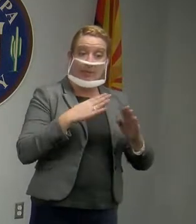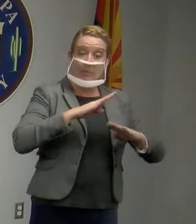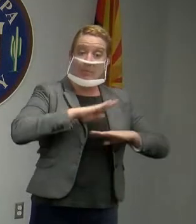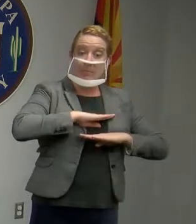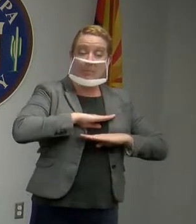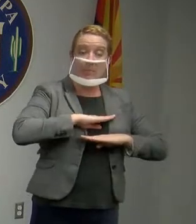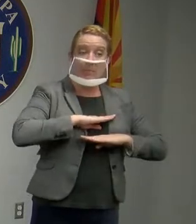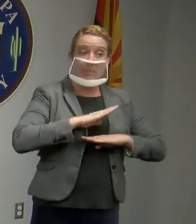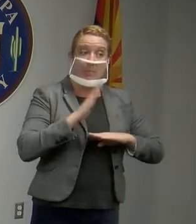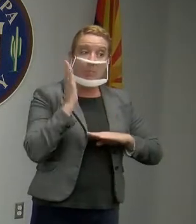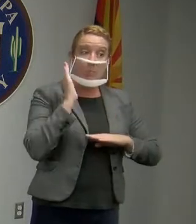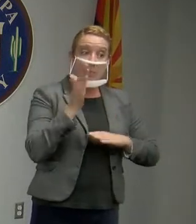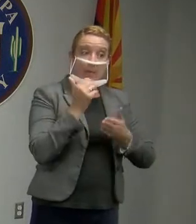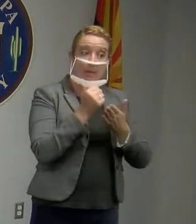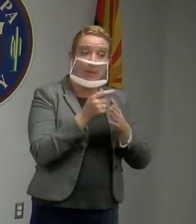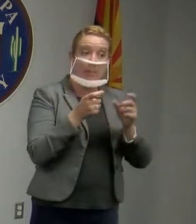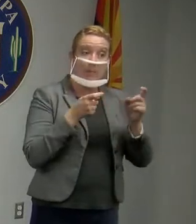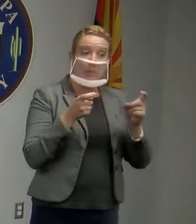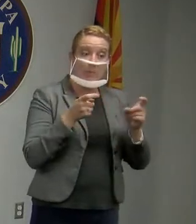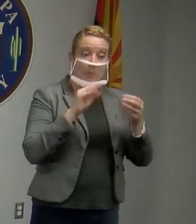Dr. Sonnenschein will take that question. Thanks, Mike.